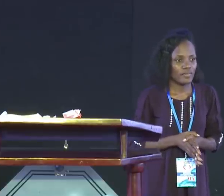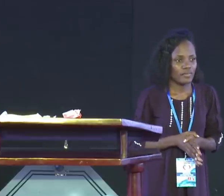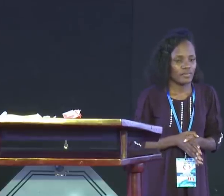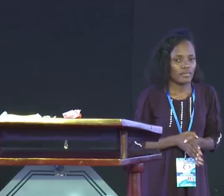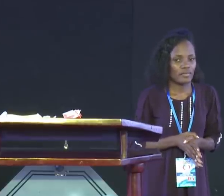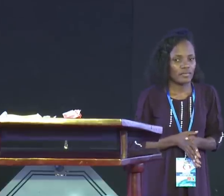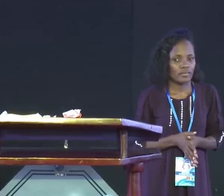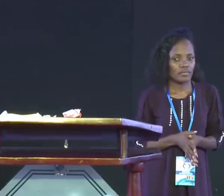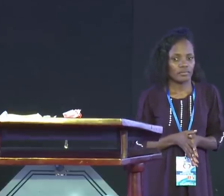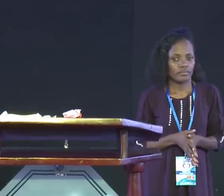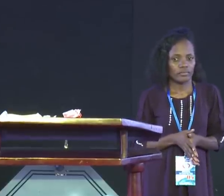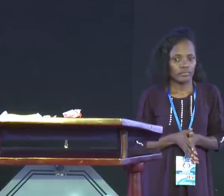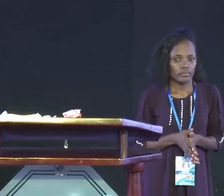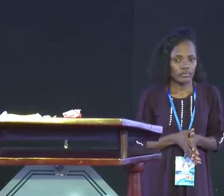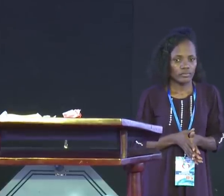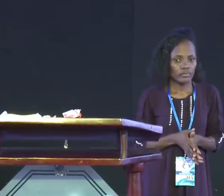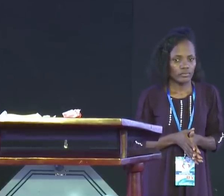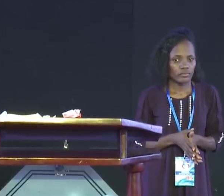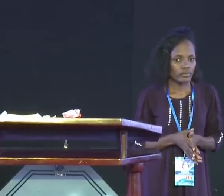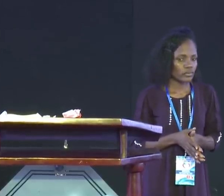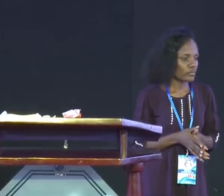it didn't come to pass.